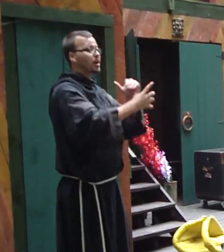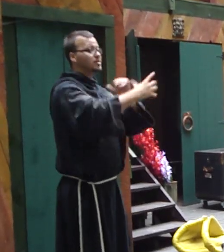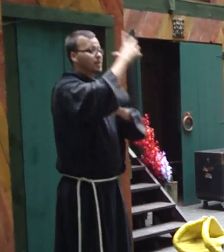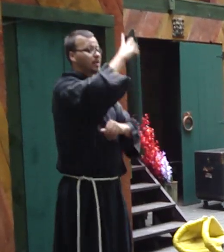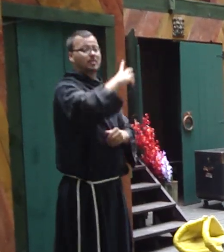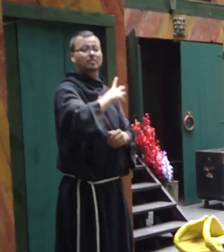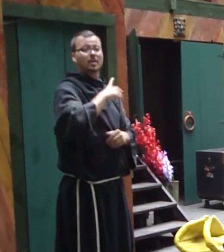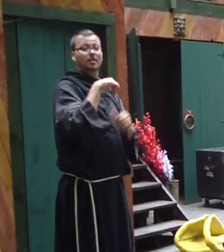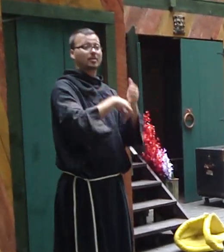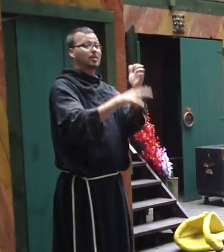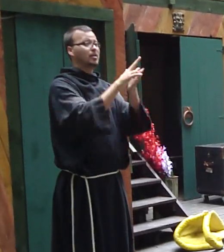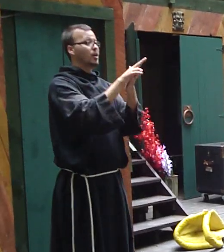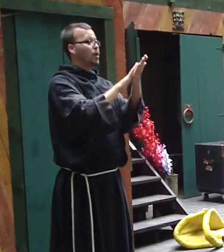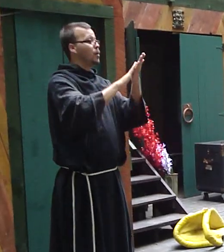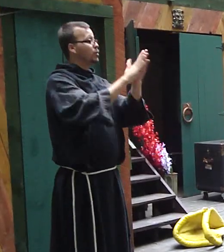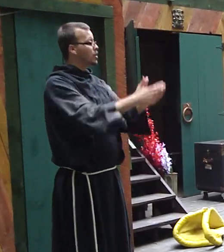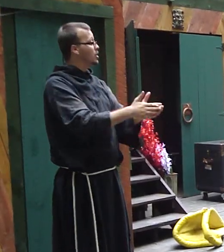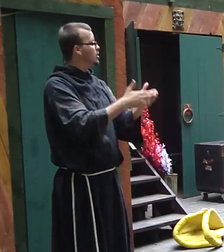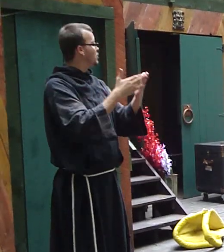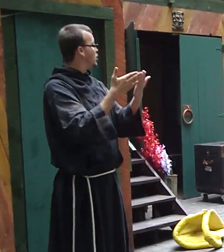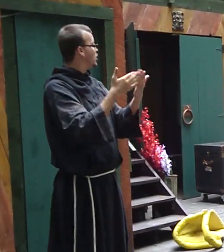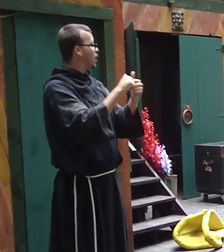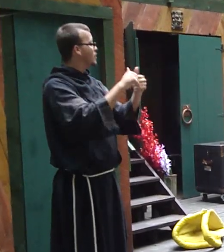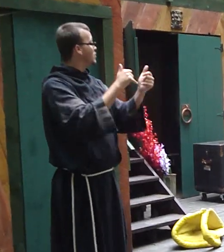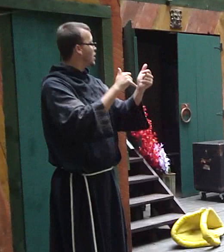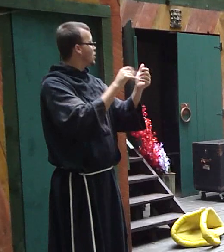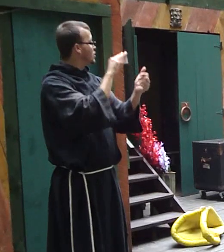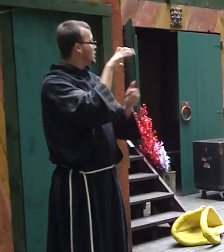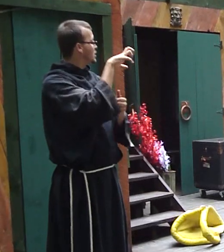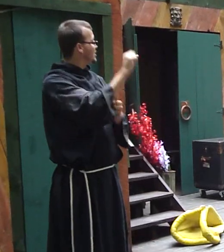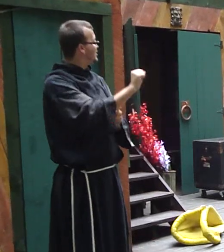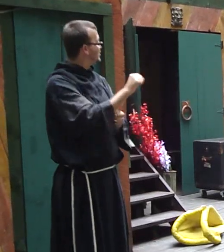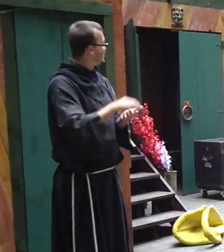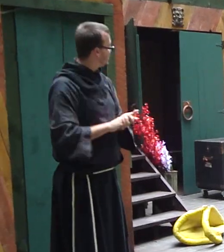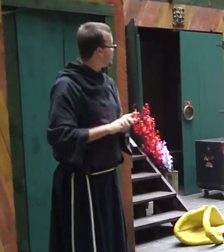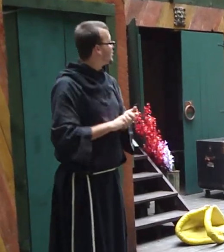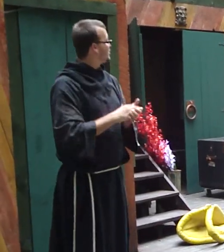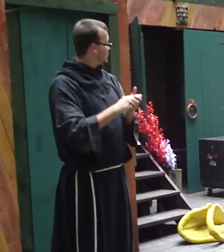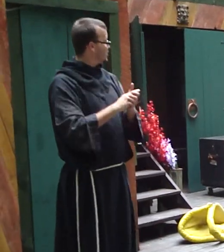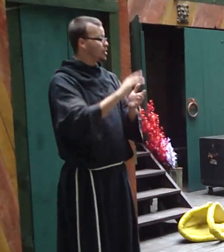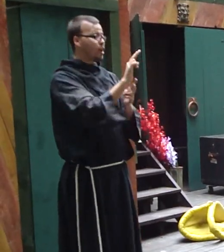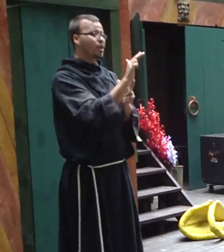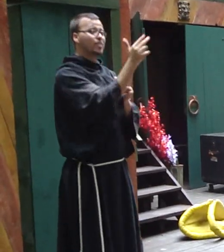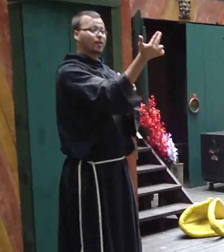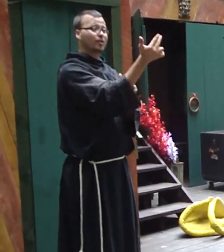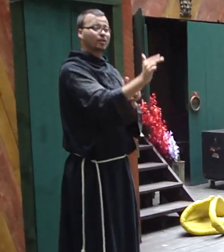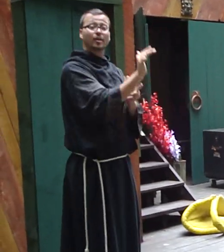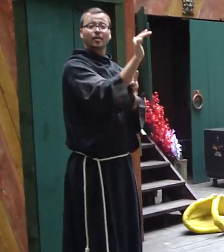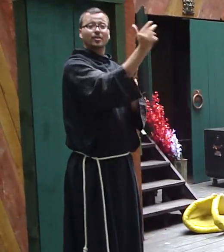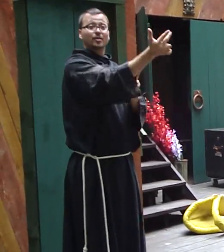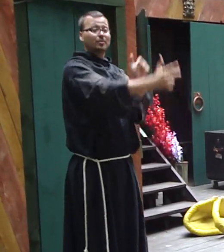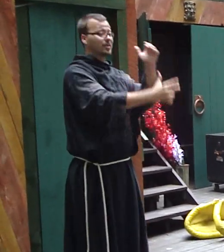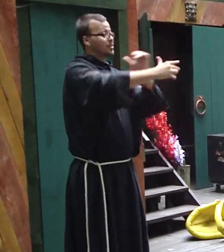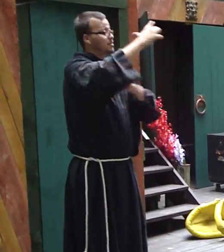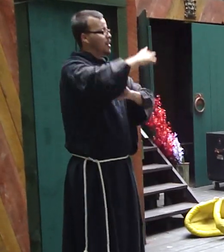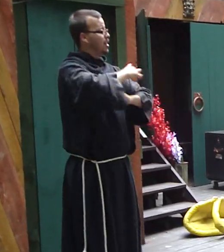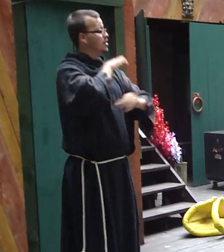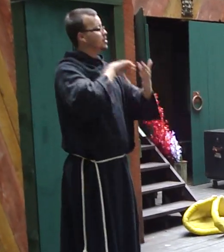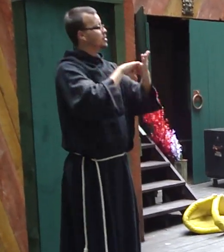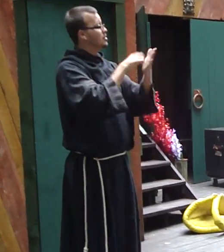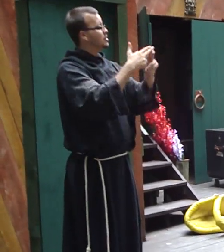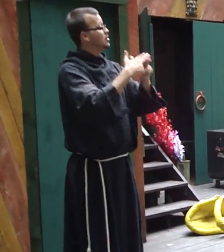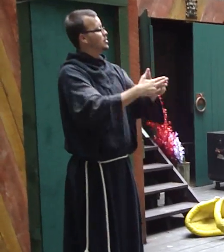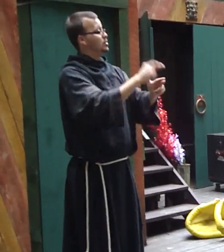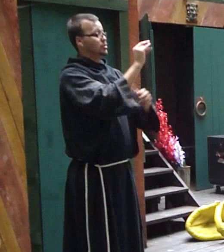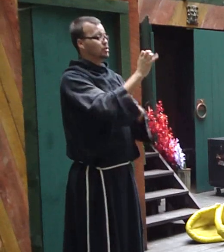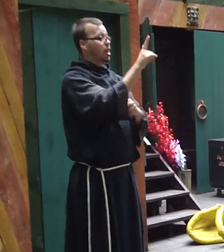five. Constipated men in the holy books of Moses. And the third constipated man's